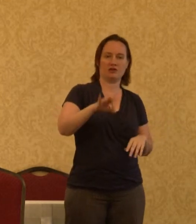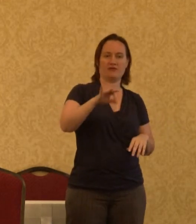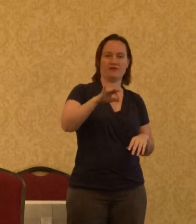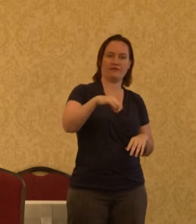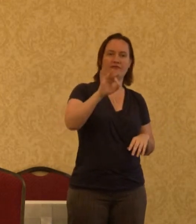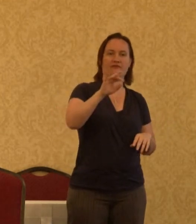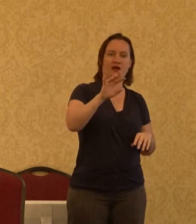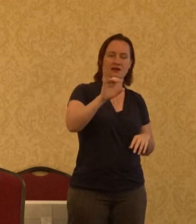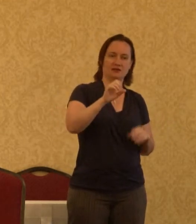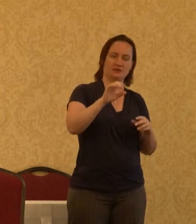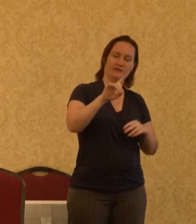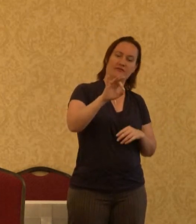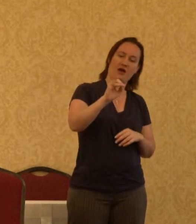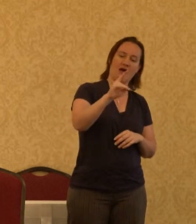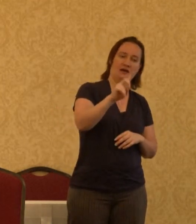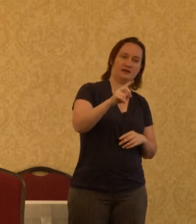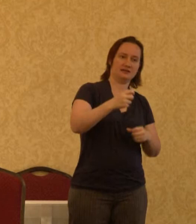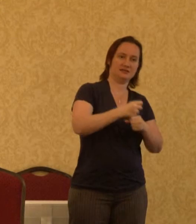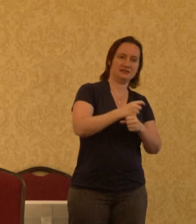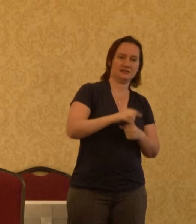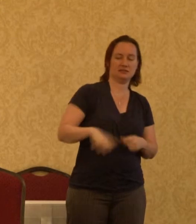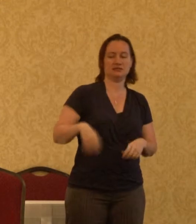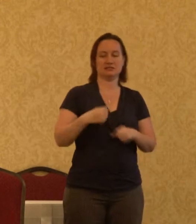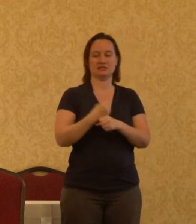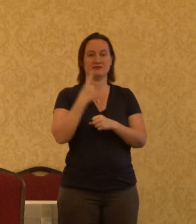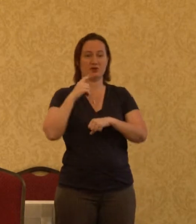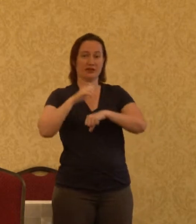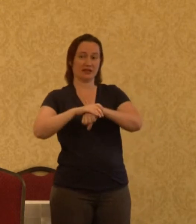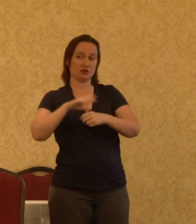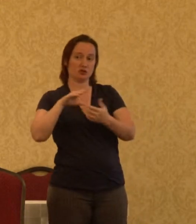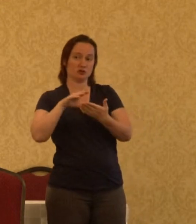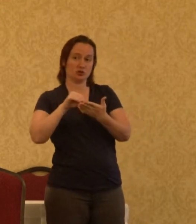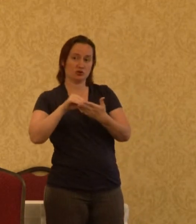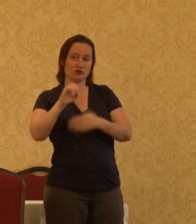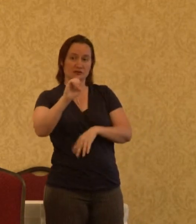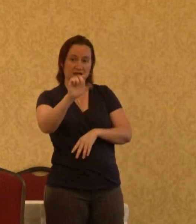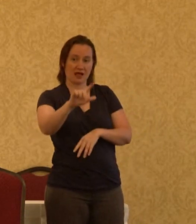statistics of English learners, and you know that